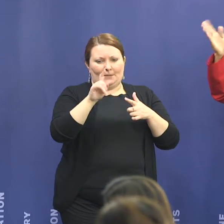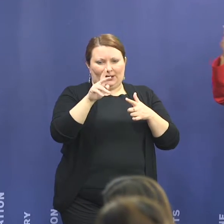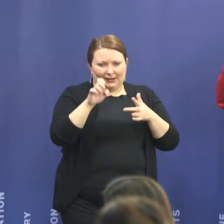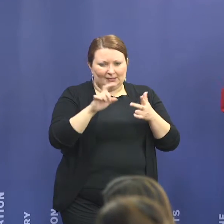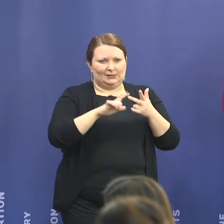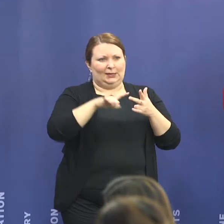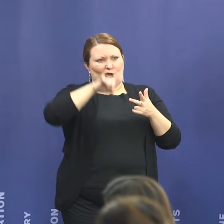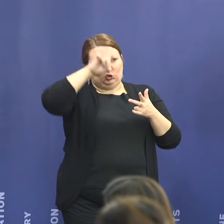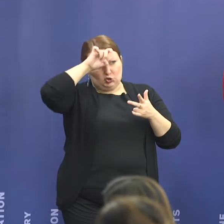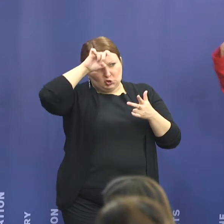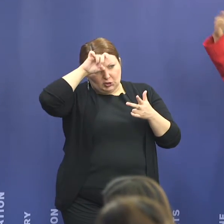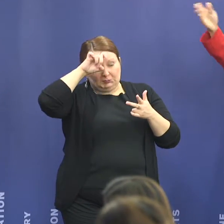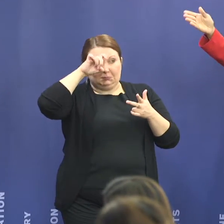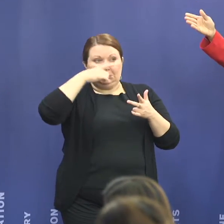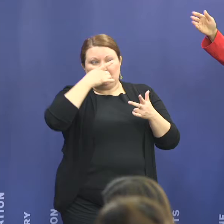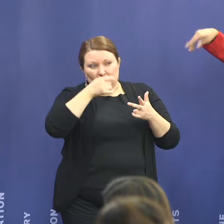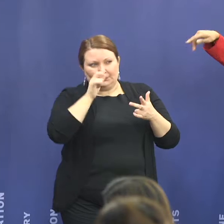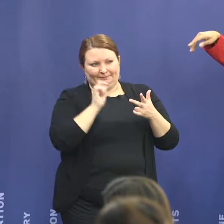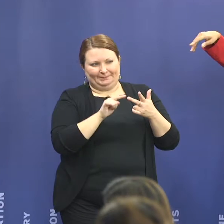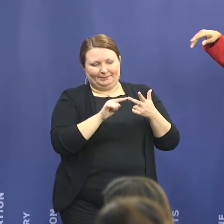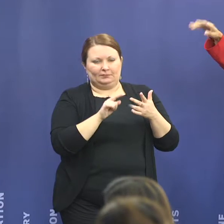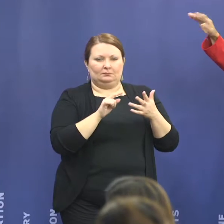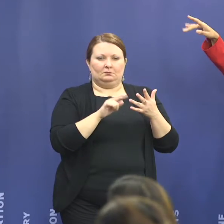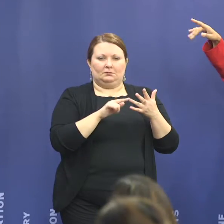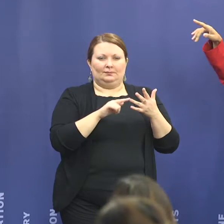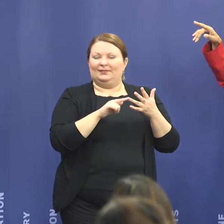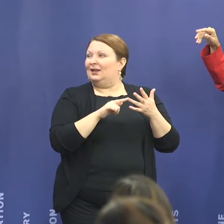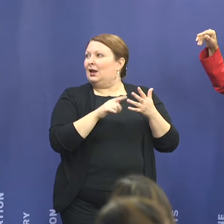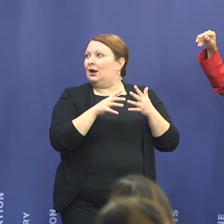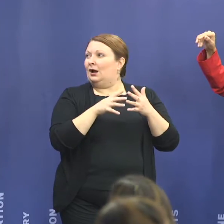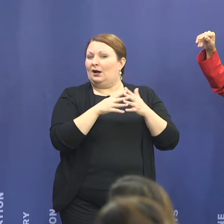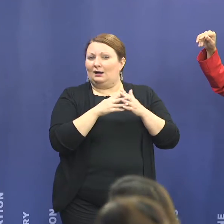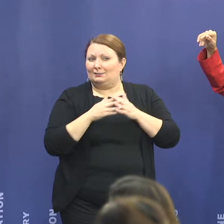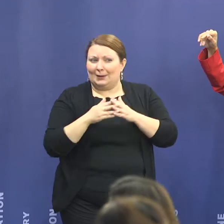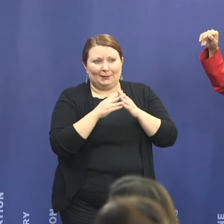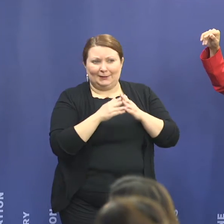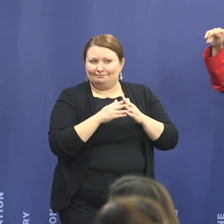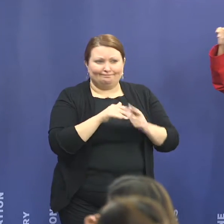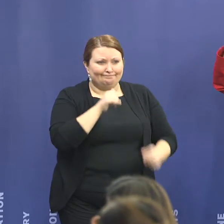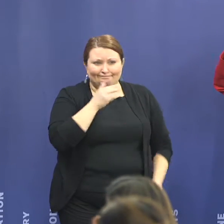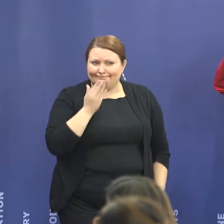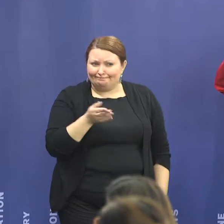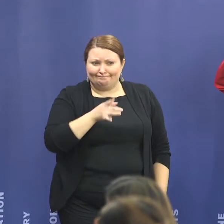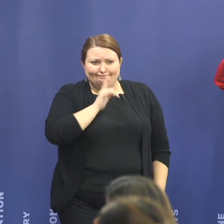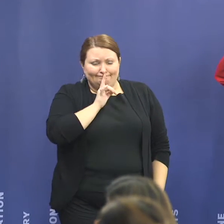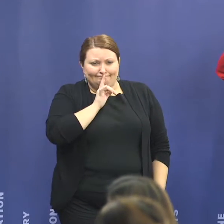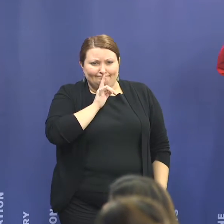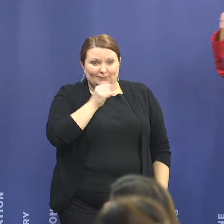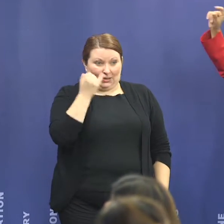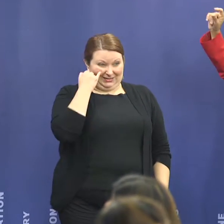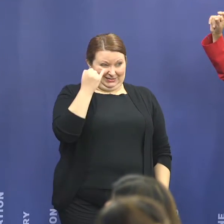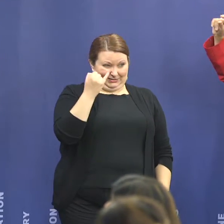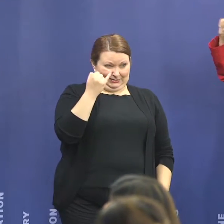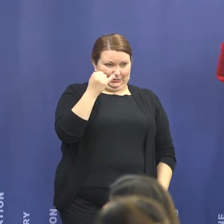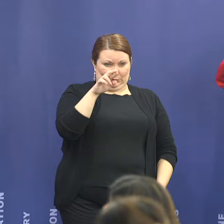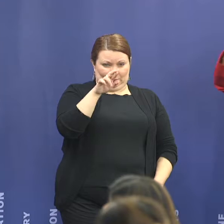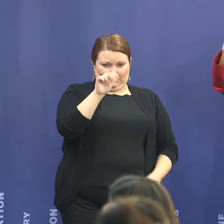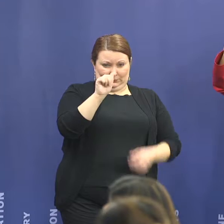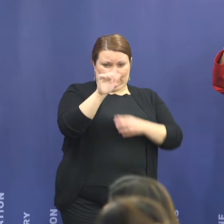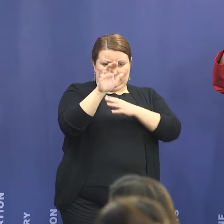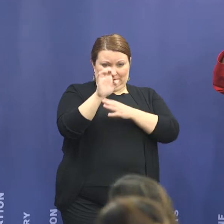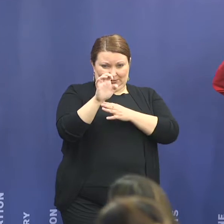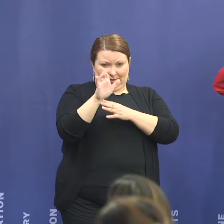put Egypt in there, interestingly enough. If you notice, American is not listed there. So the idea that a race